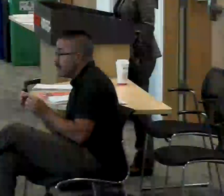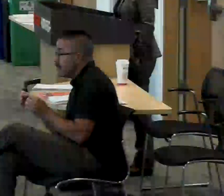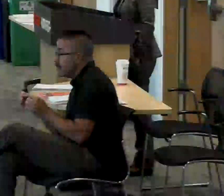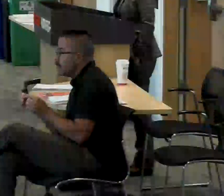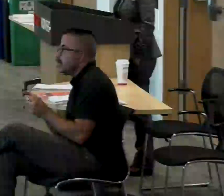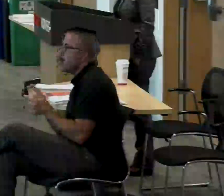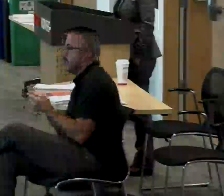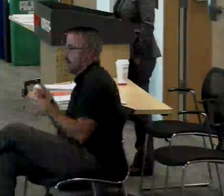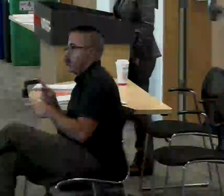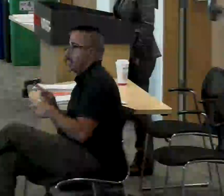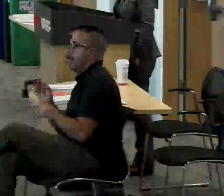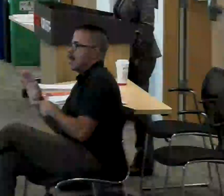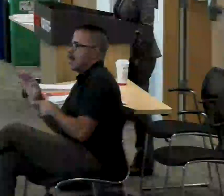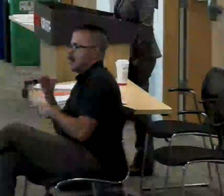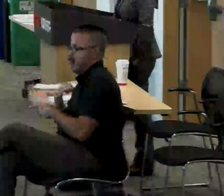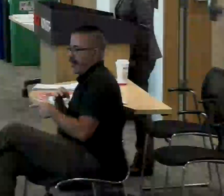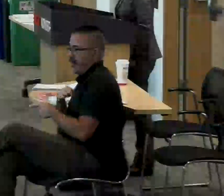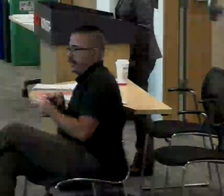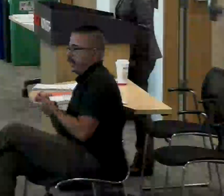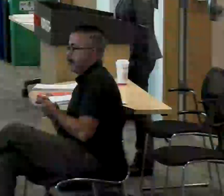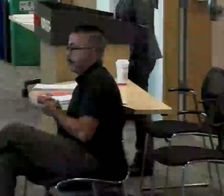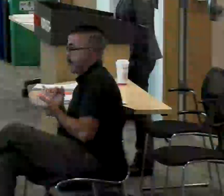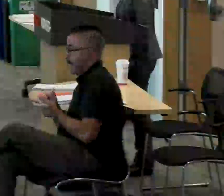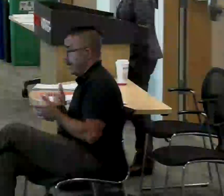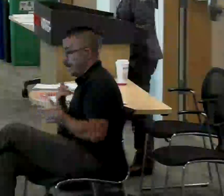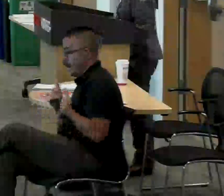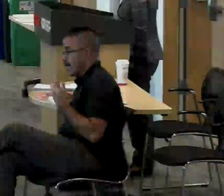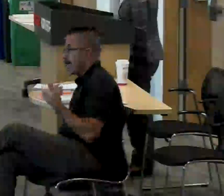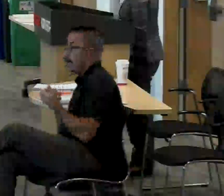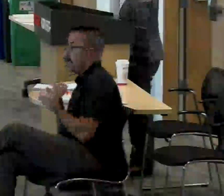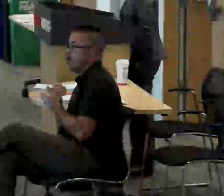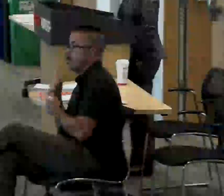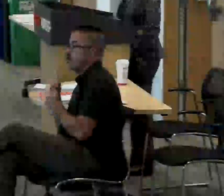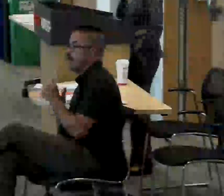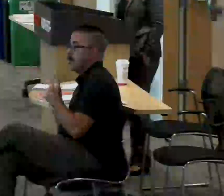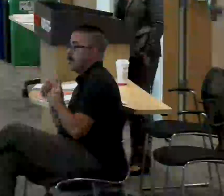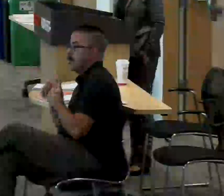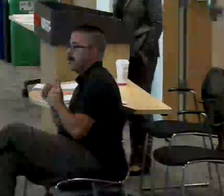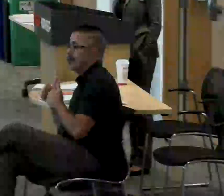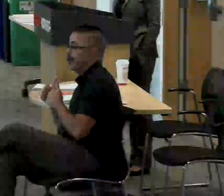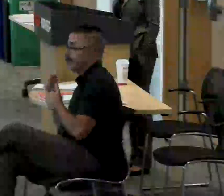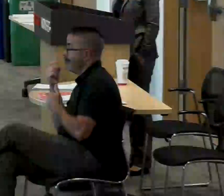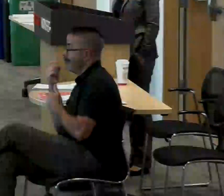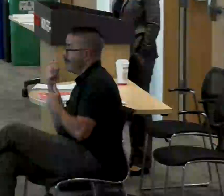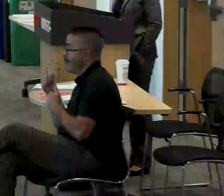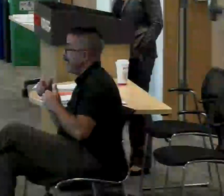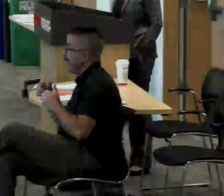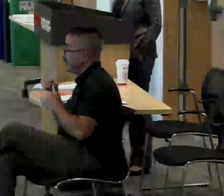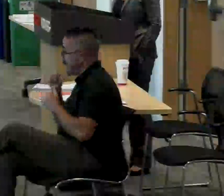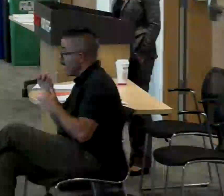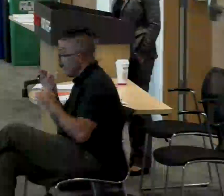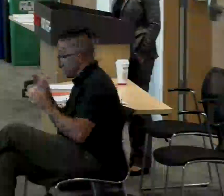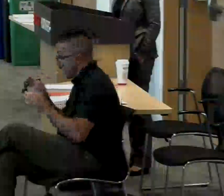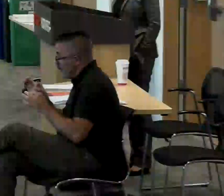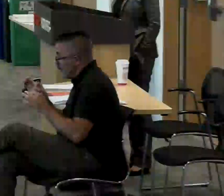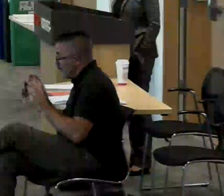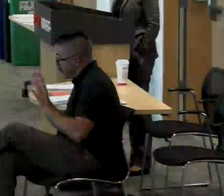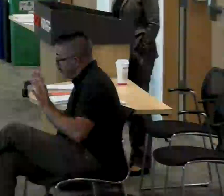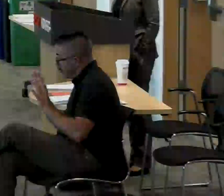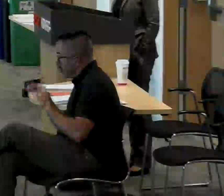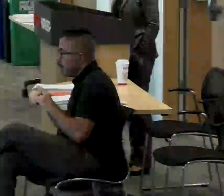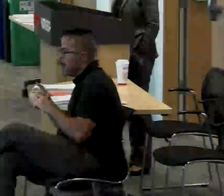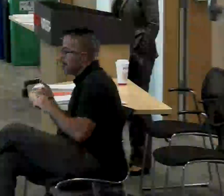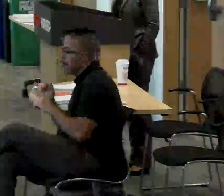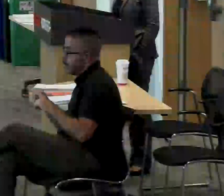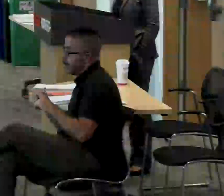maintain your benefits. So it's really exciting new structure that is not perfect, but a step in the right direction. The